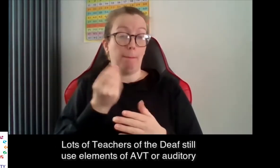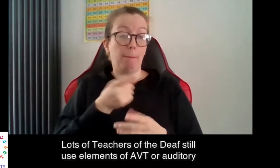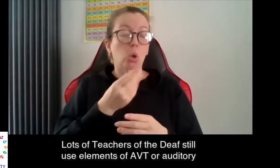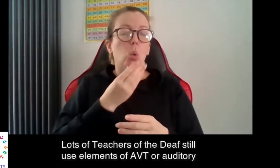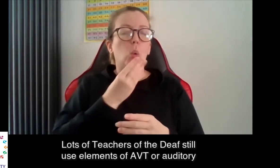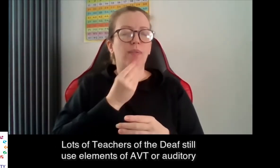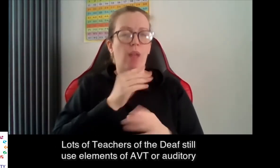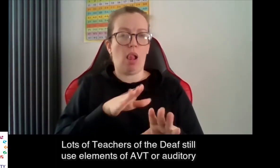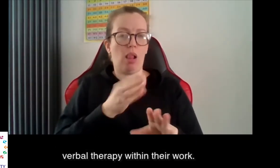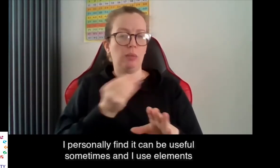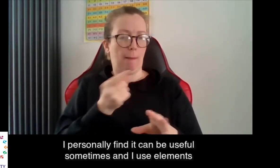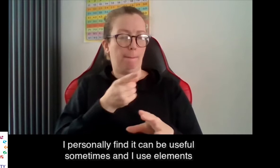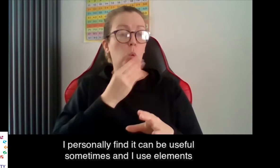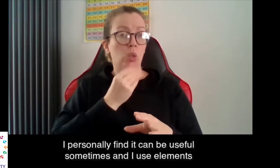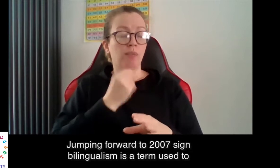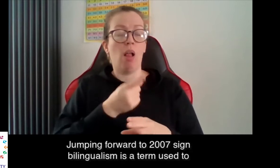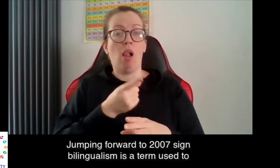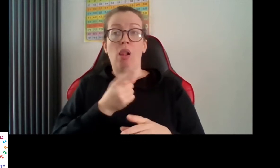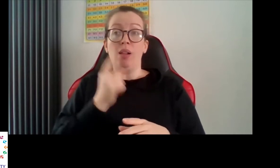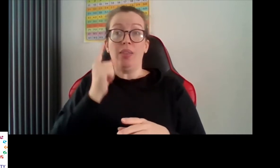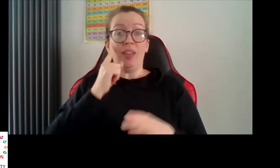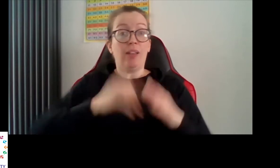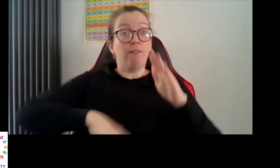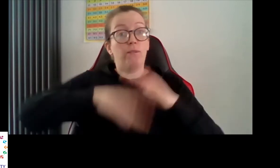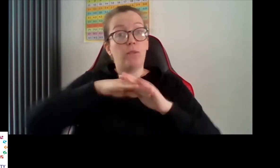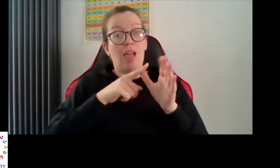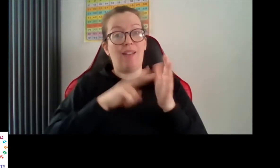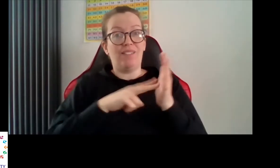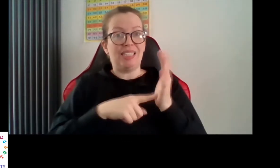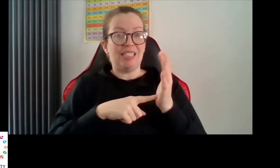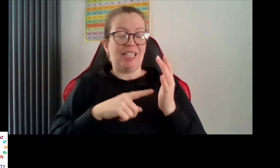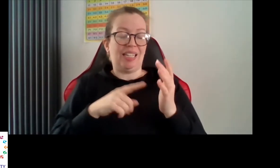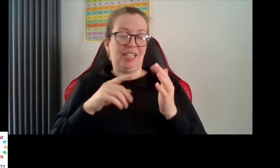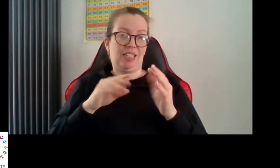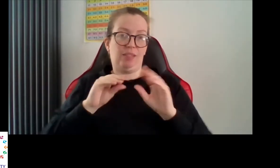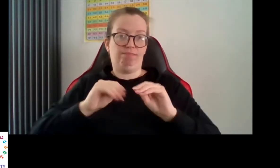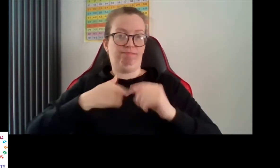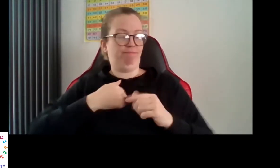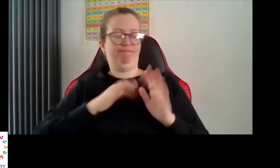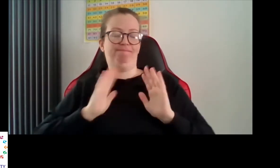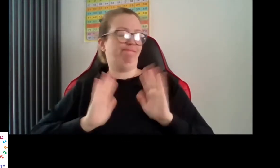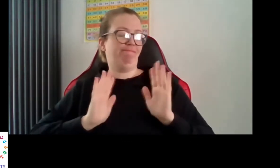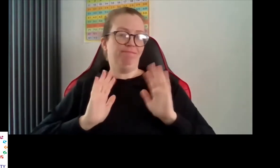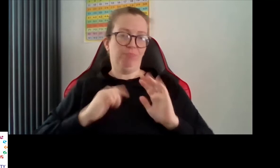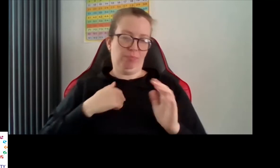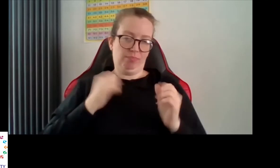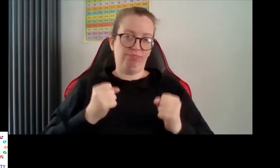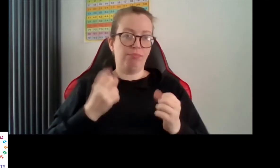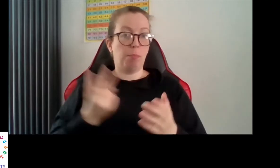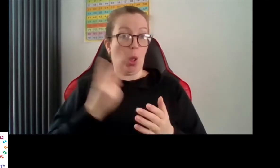I personally find it can be useful sometimes, and I use elements of it myself, at least in part.